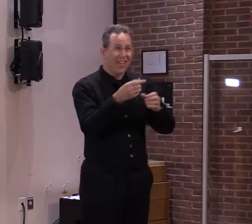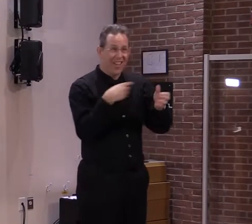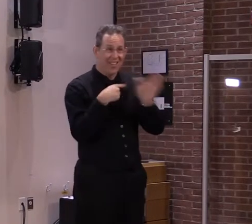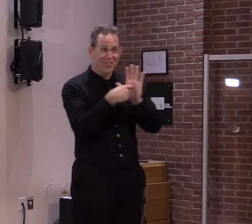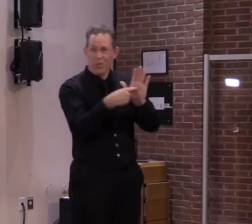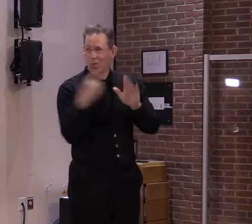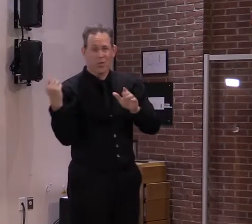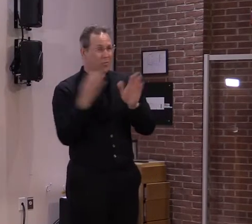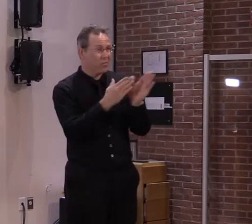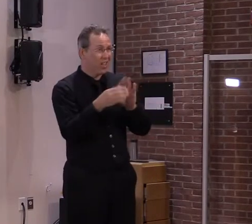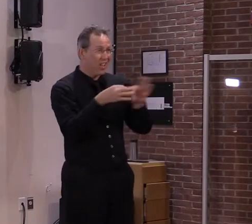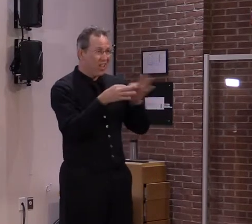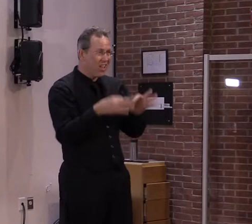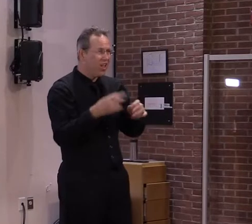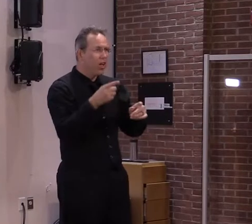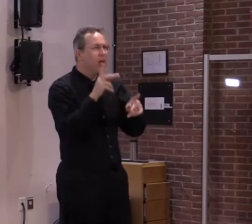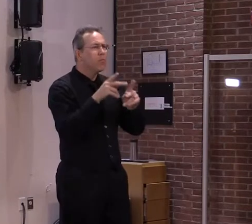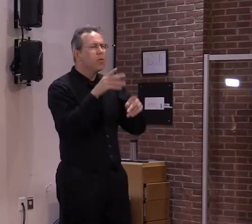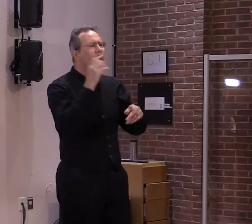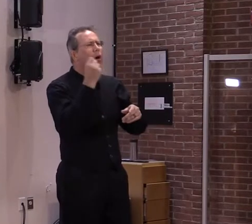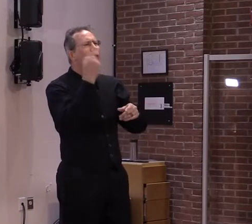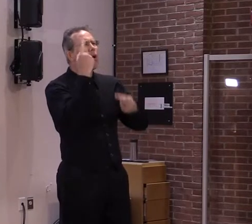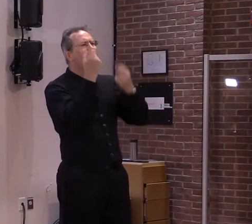events and gathering and businesses.